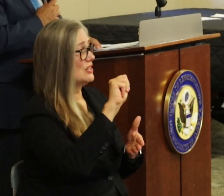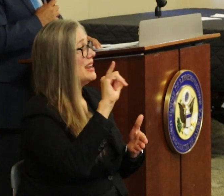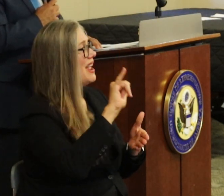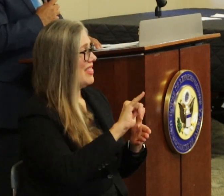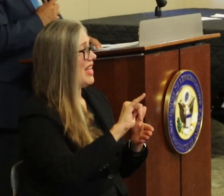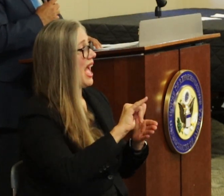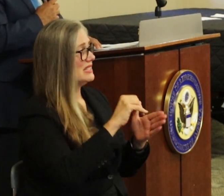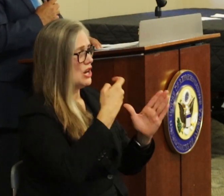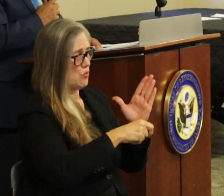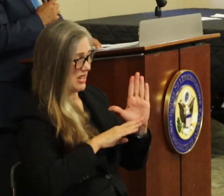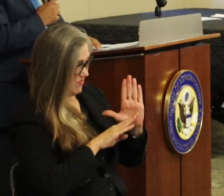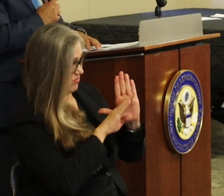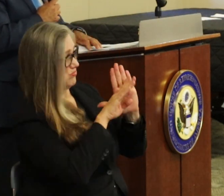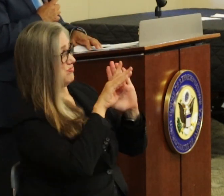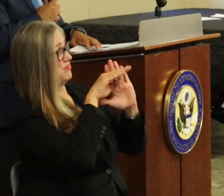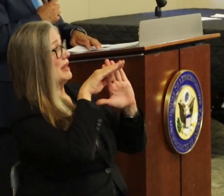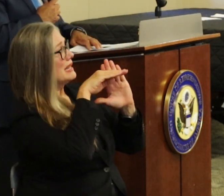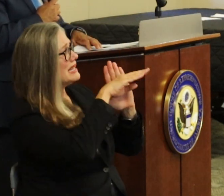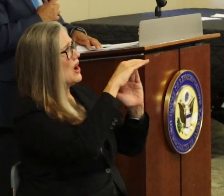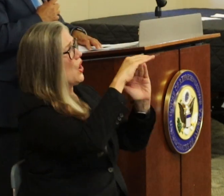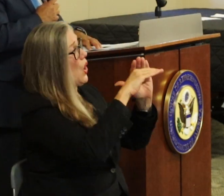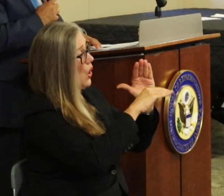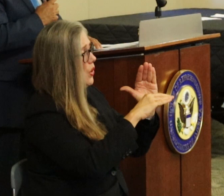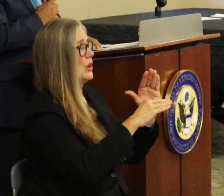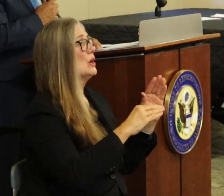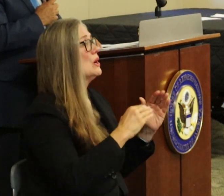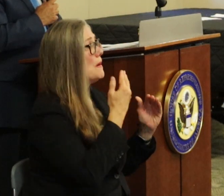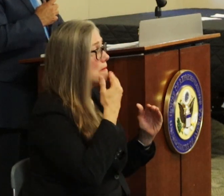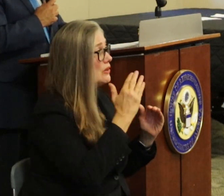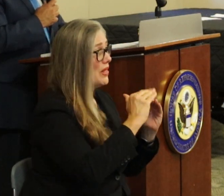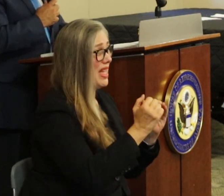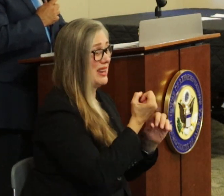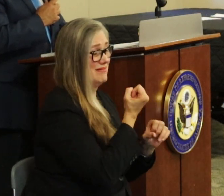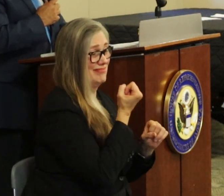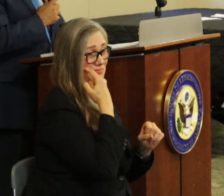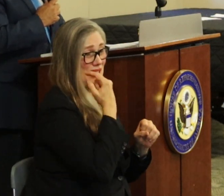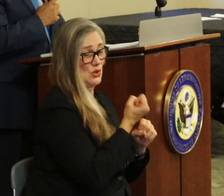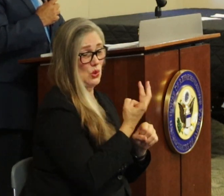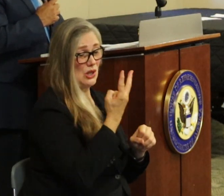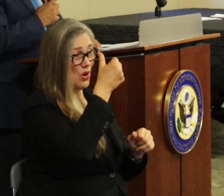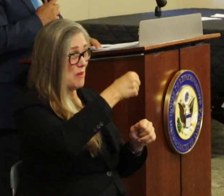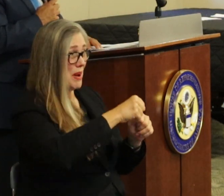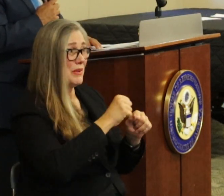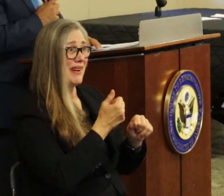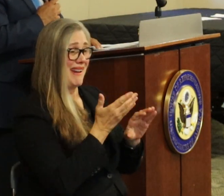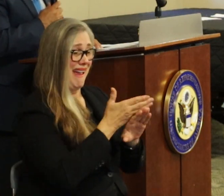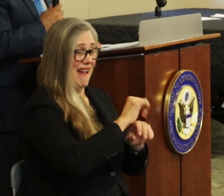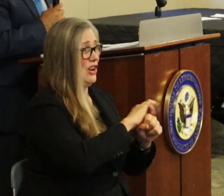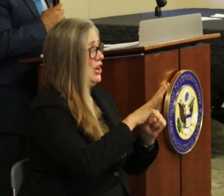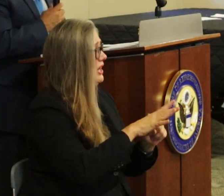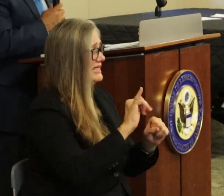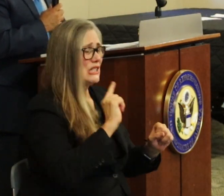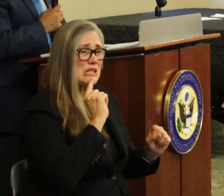2 years. We all know that over the past 2 years, during the pandemic and right after, we had some serious inflation. We